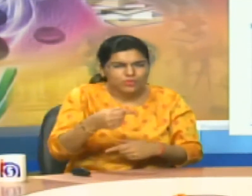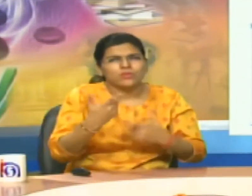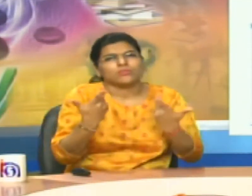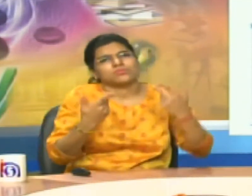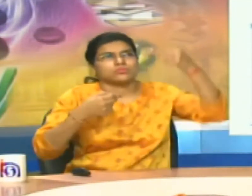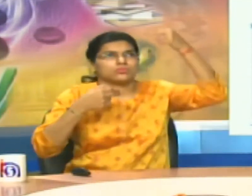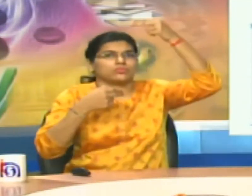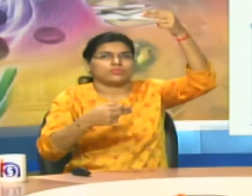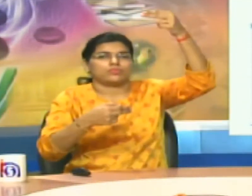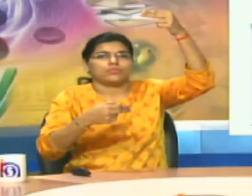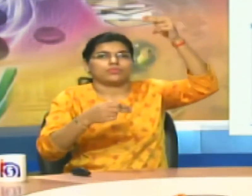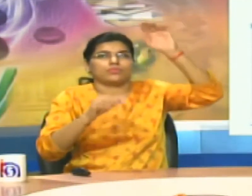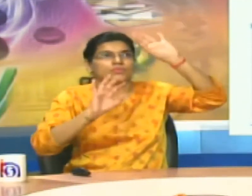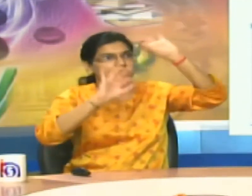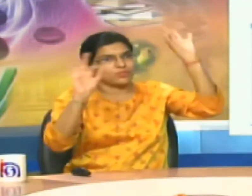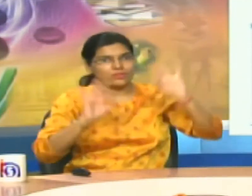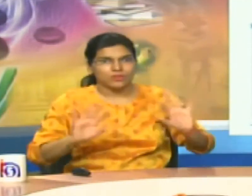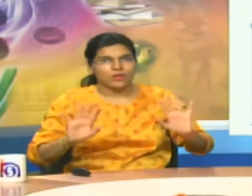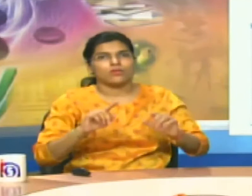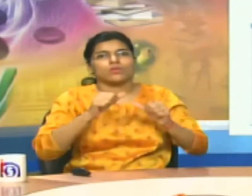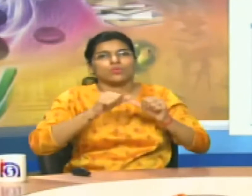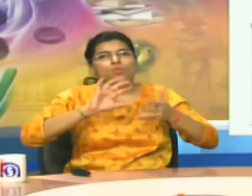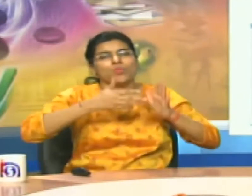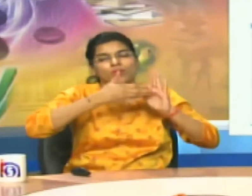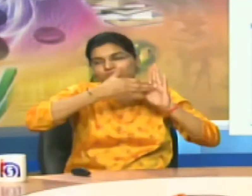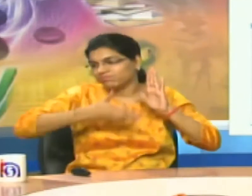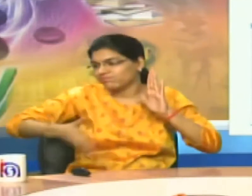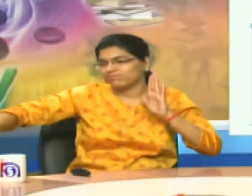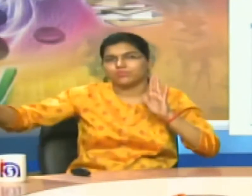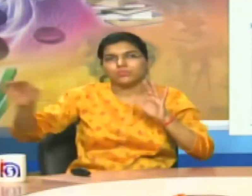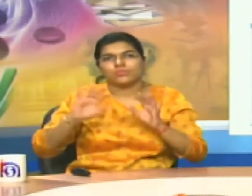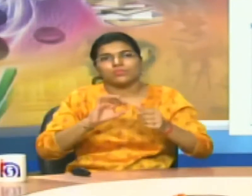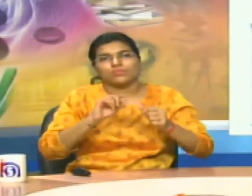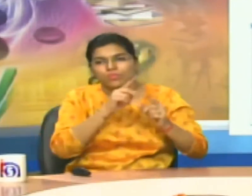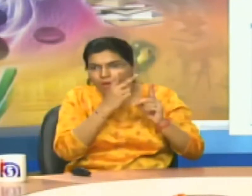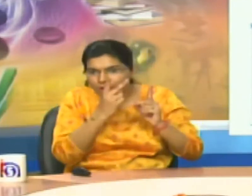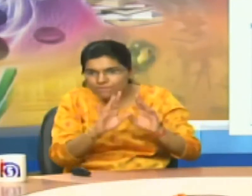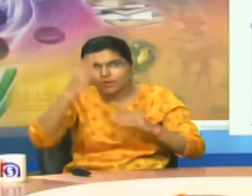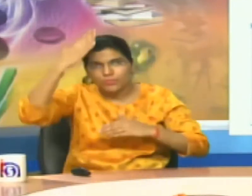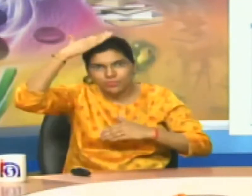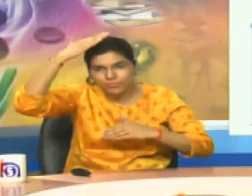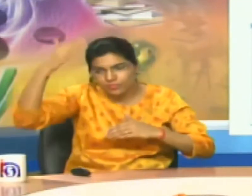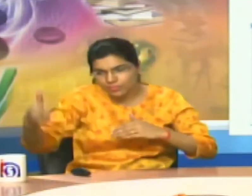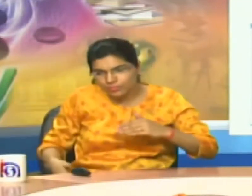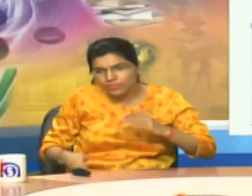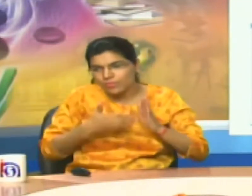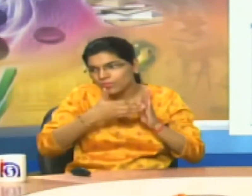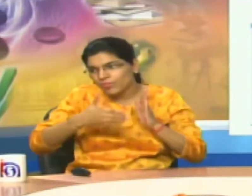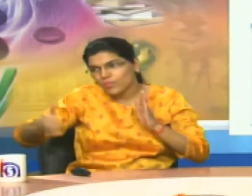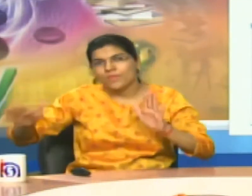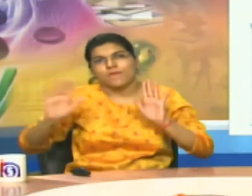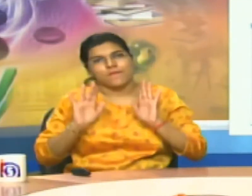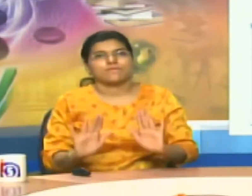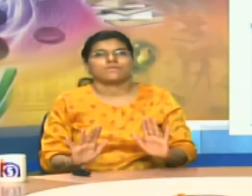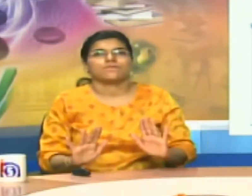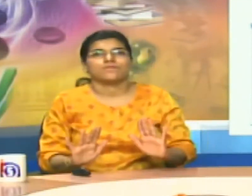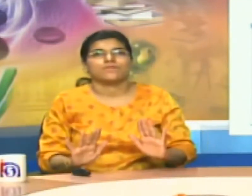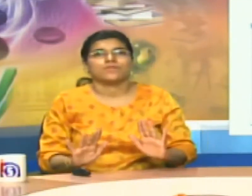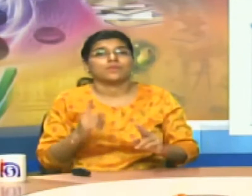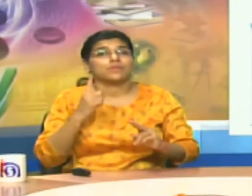phone numbers or any details we put there. So, header and footer can be used for that, and in the middle portion we can